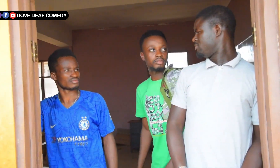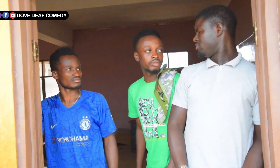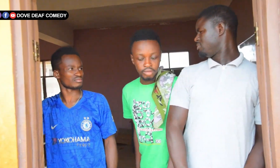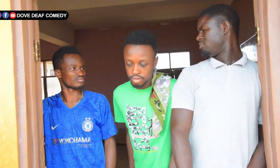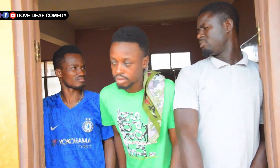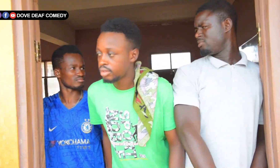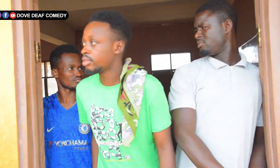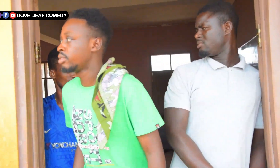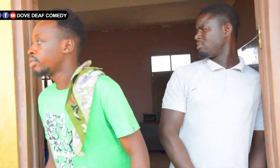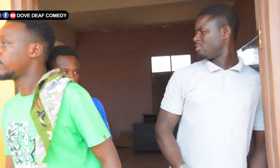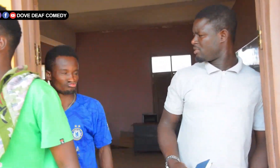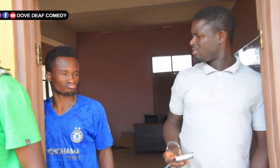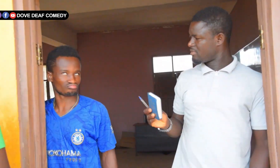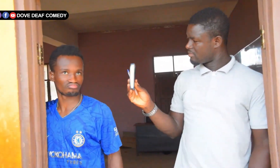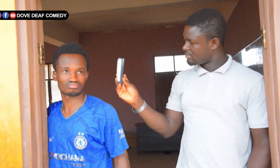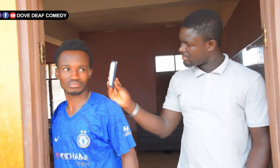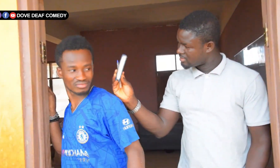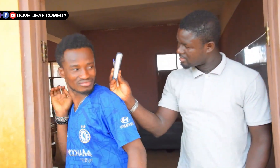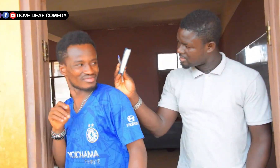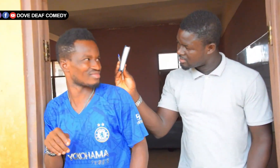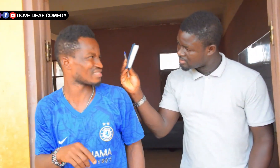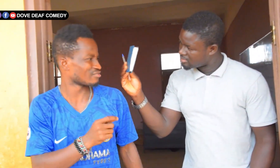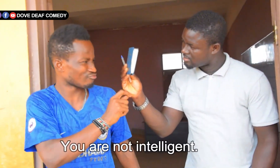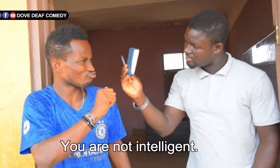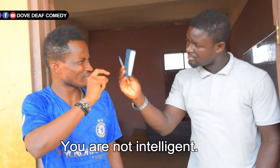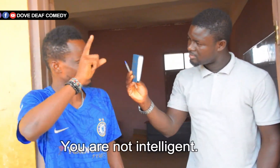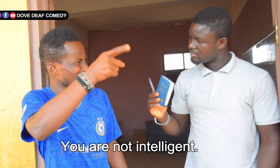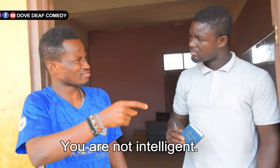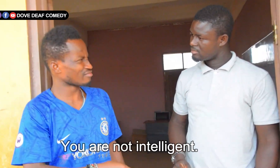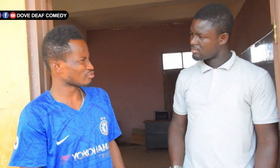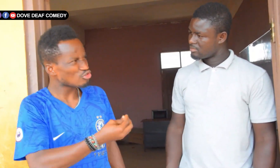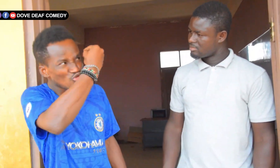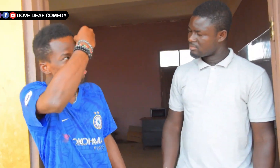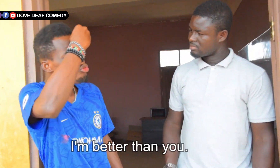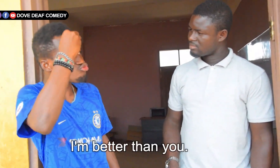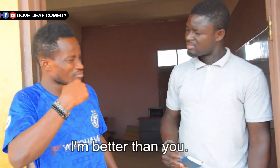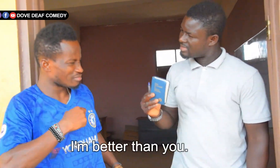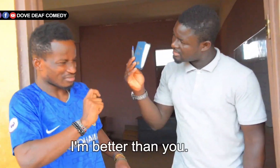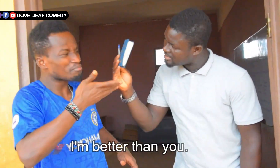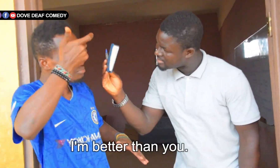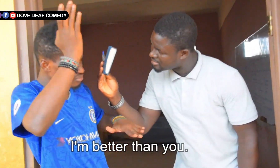You are not intelligent. I'm better than you.